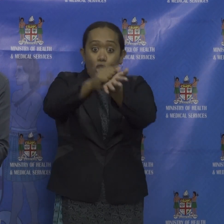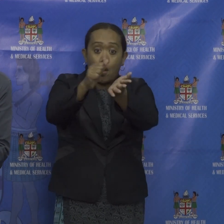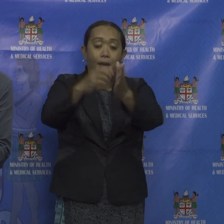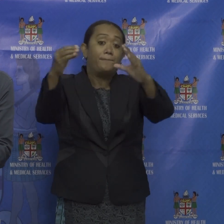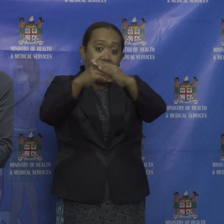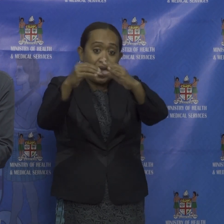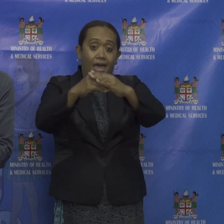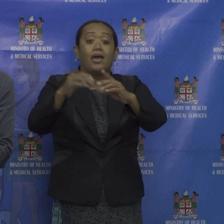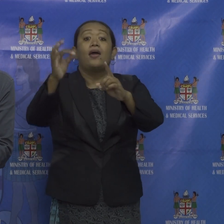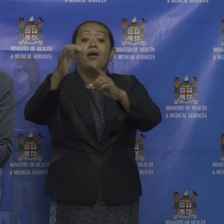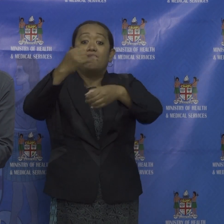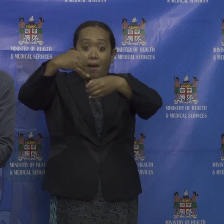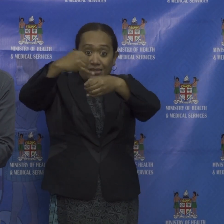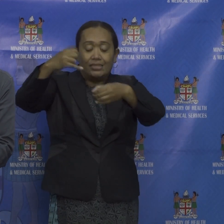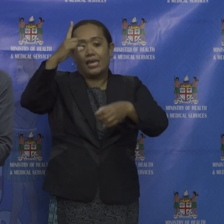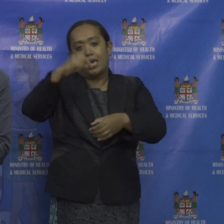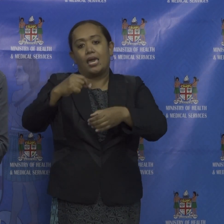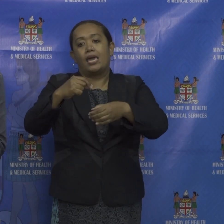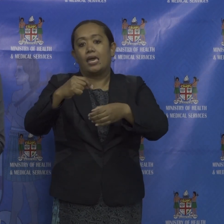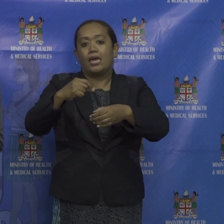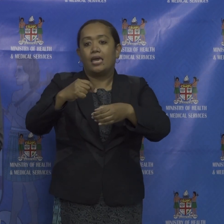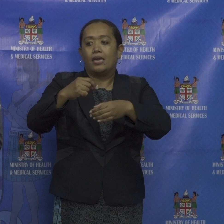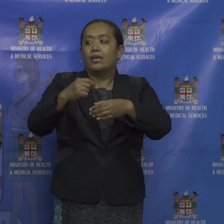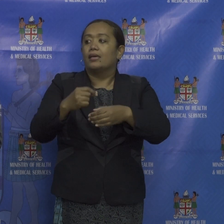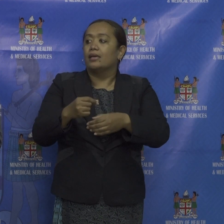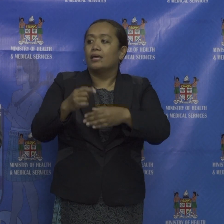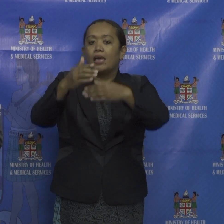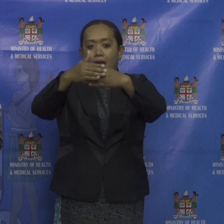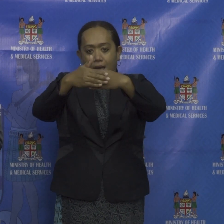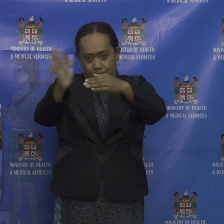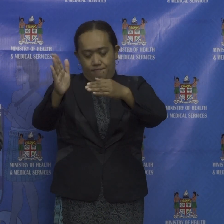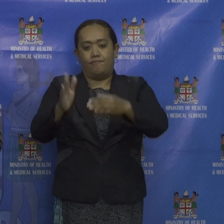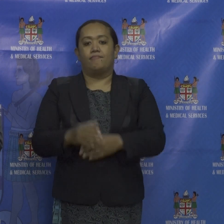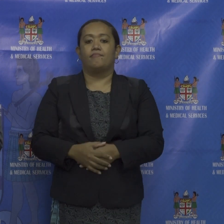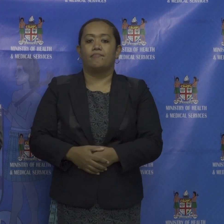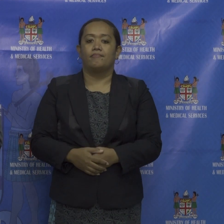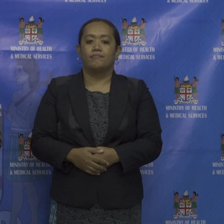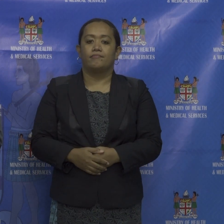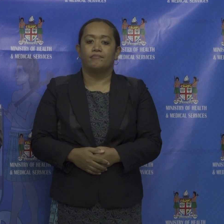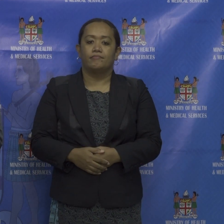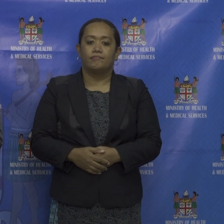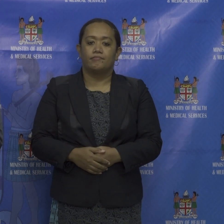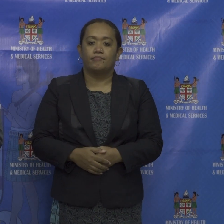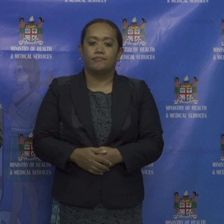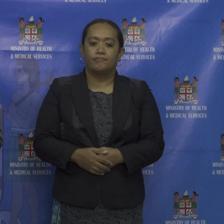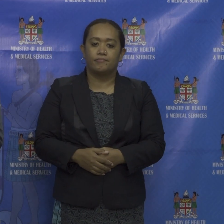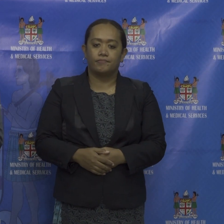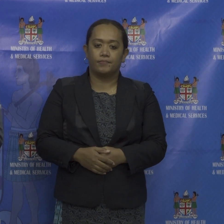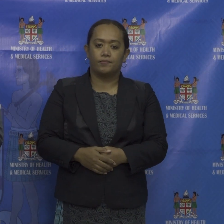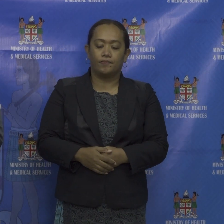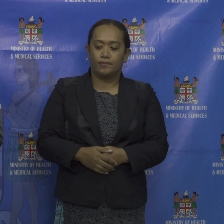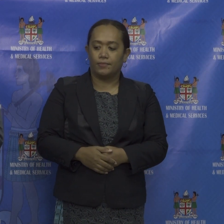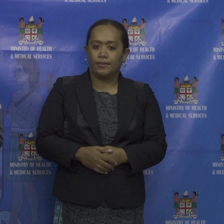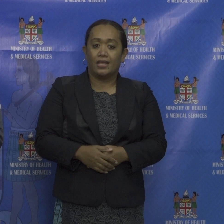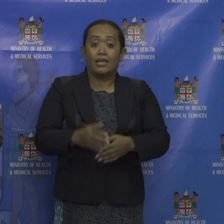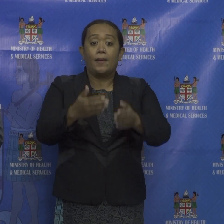banks, pharmacies, and other essential industries, as previously announced, are the only business that should open. The cost of